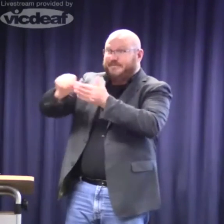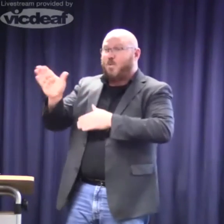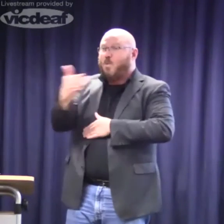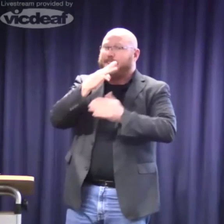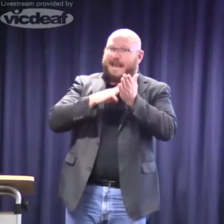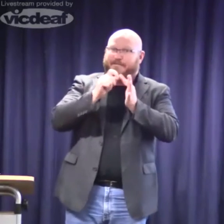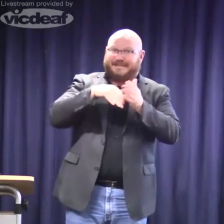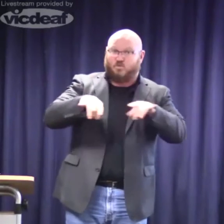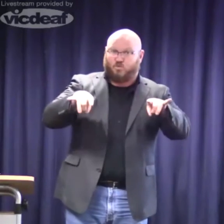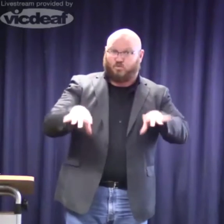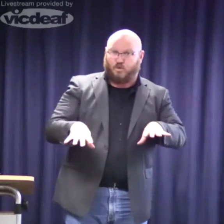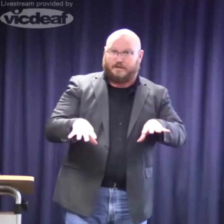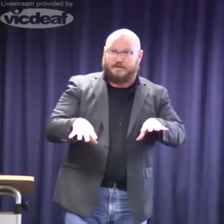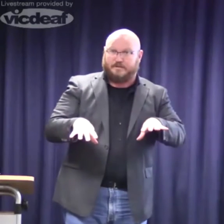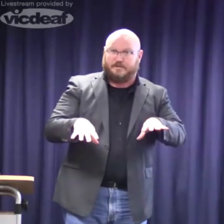program,